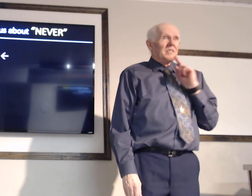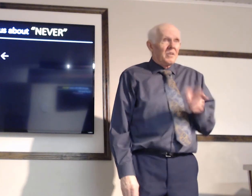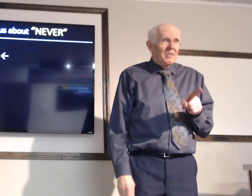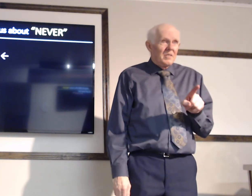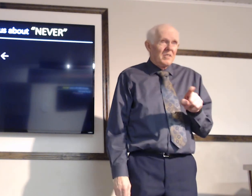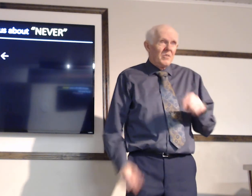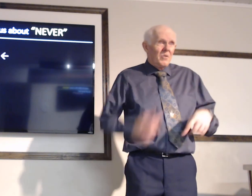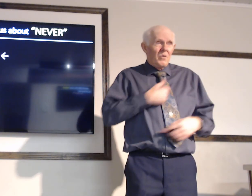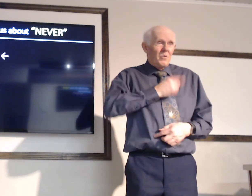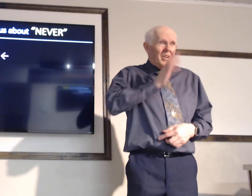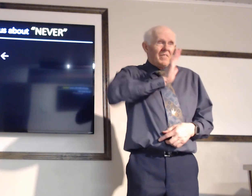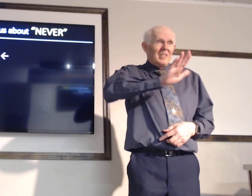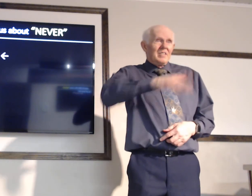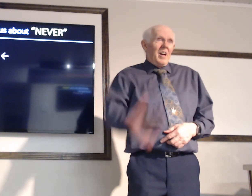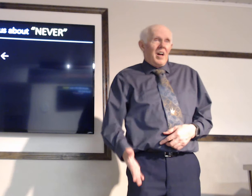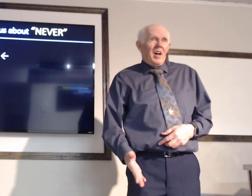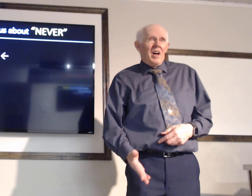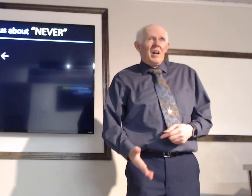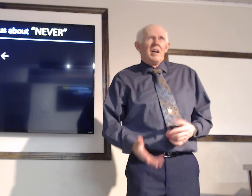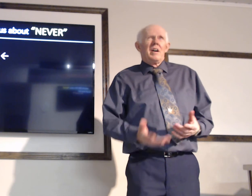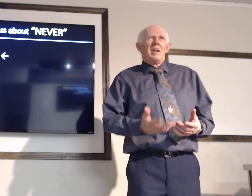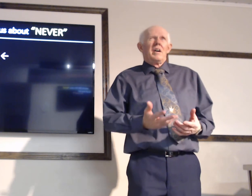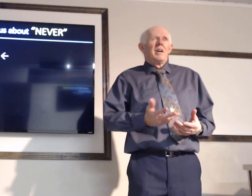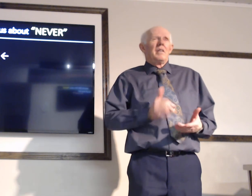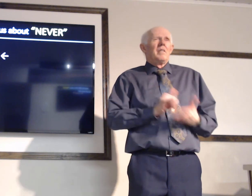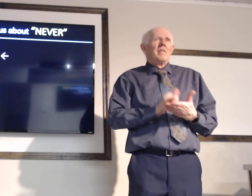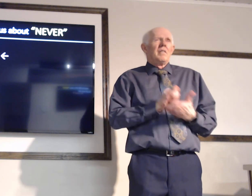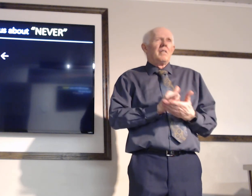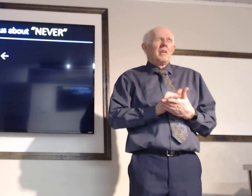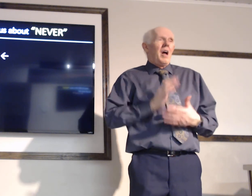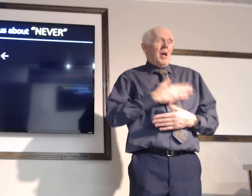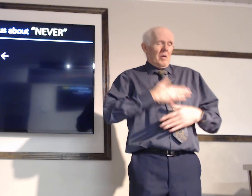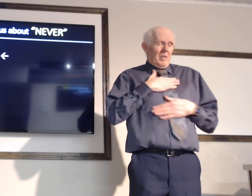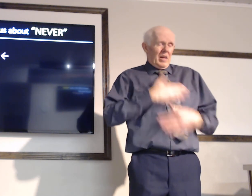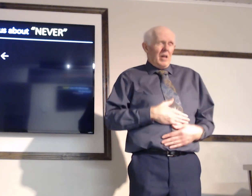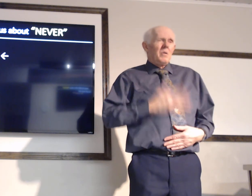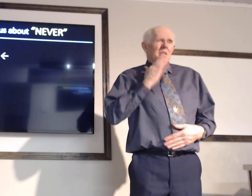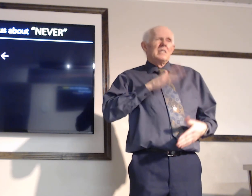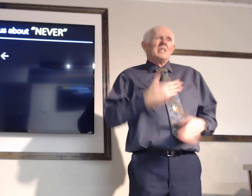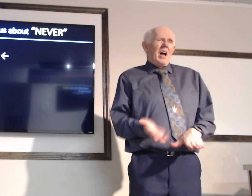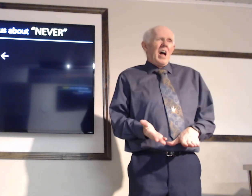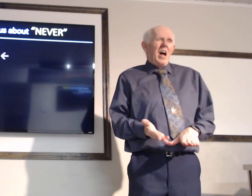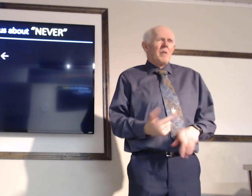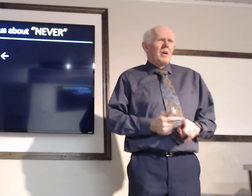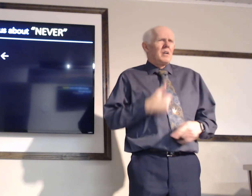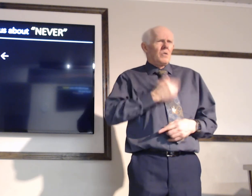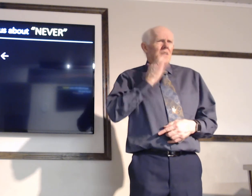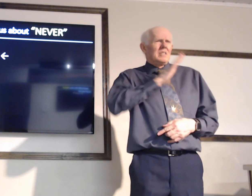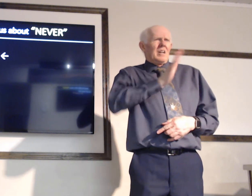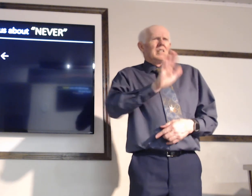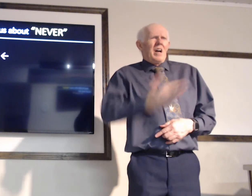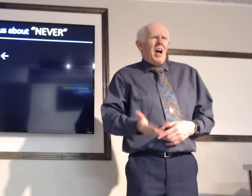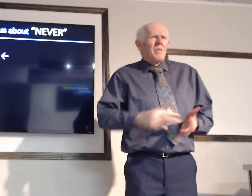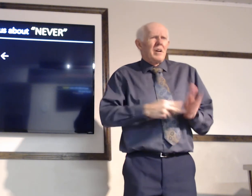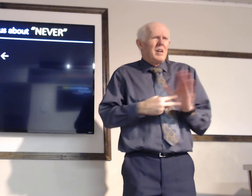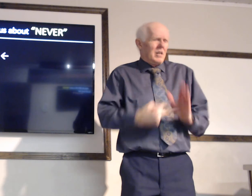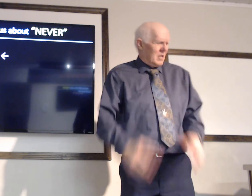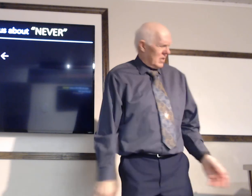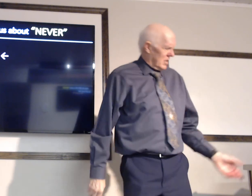Is it true? We will never die? That's impossible. Our bodies will die. What does it